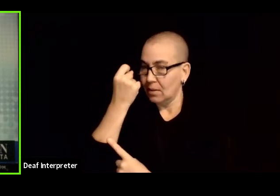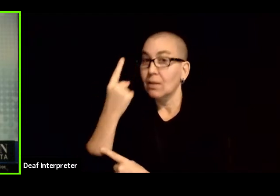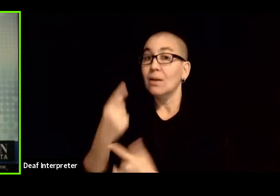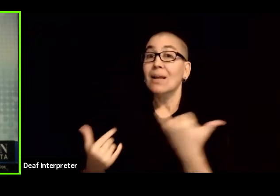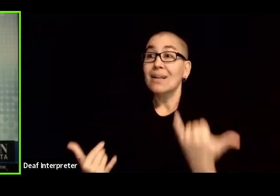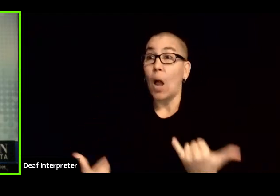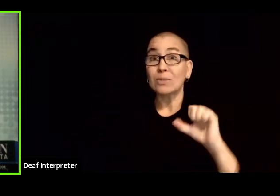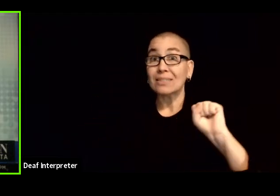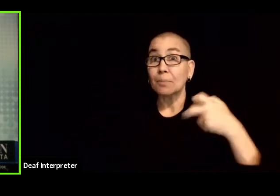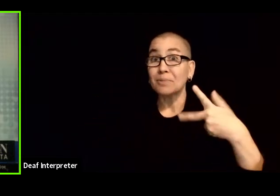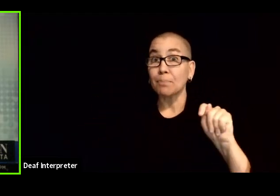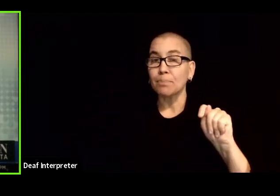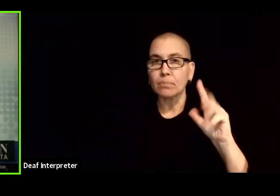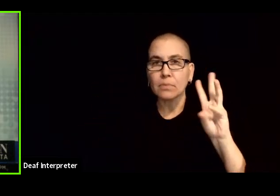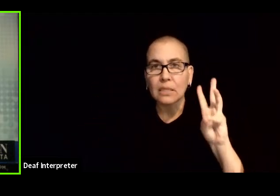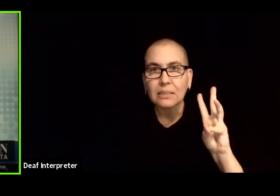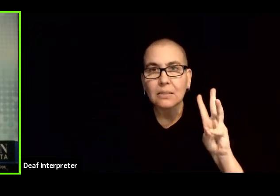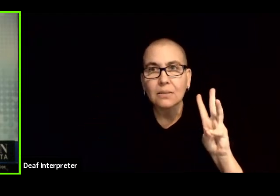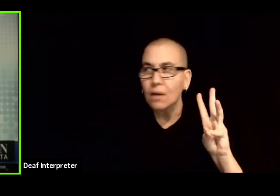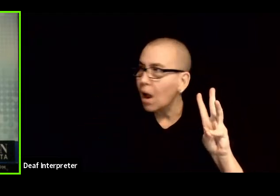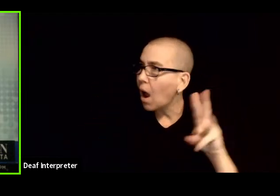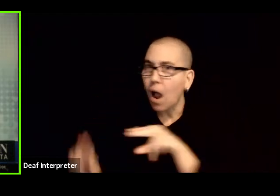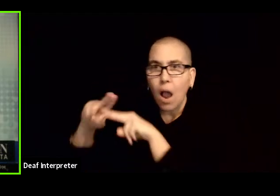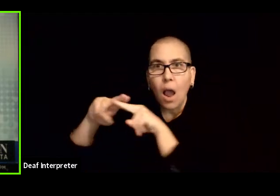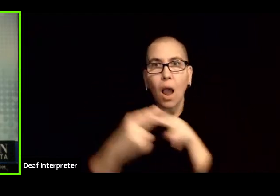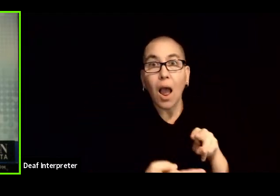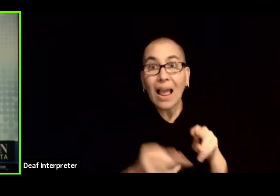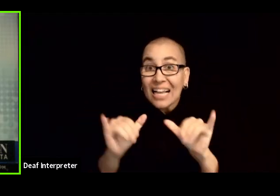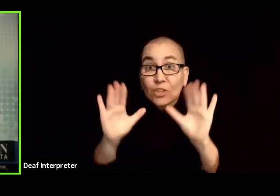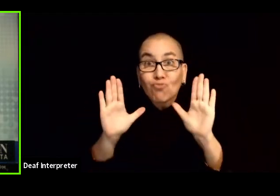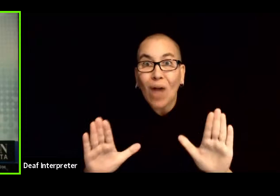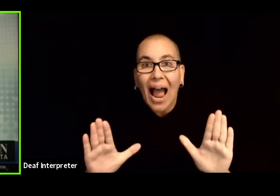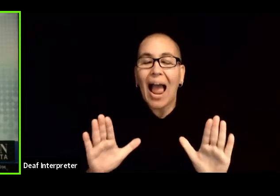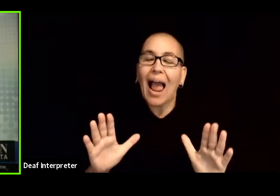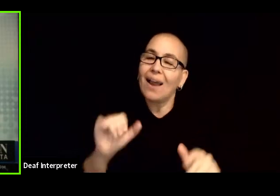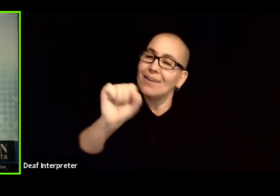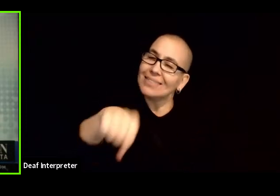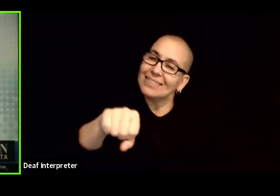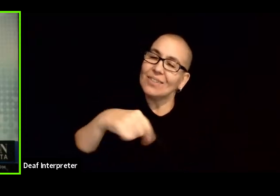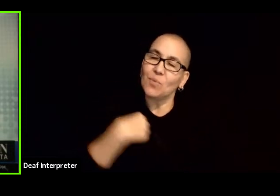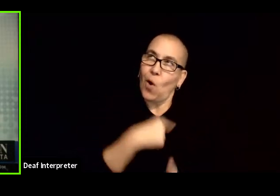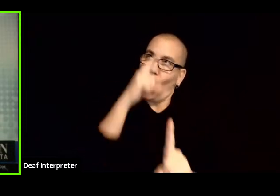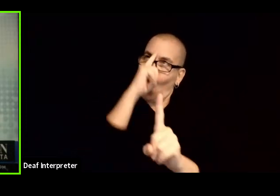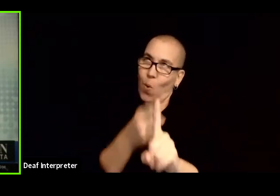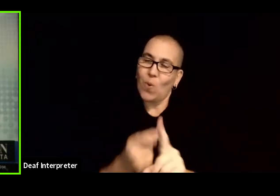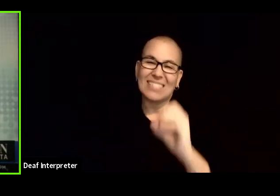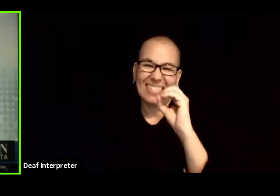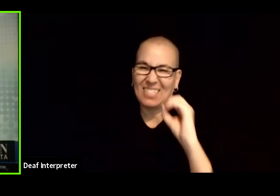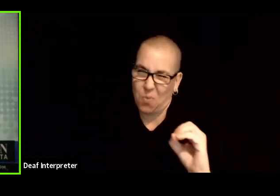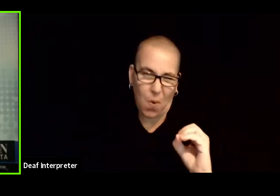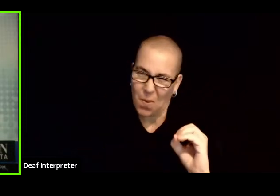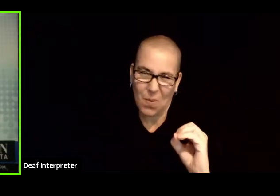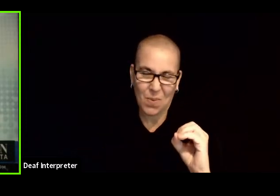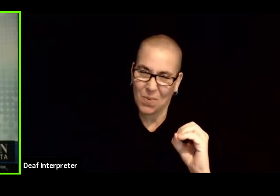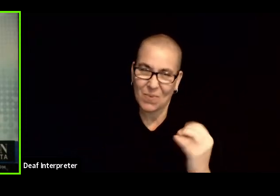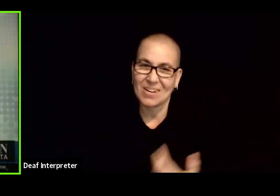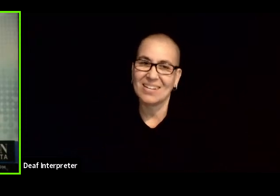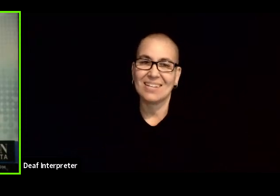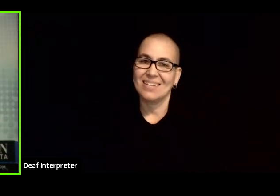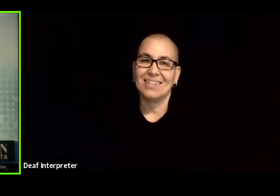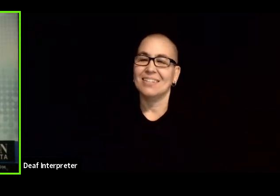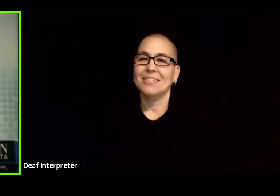continue to work with facilities and their staff on this. There are several lessons we can draw from the project looking at healthcare